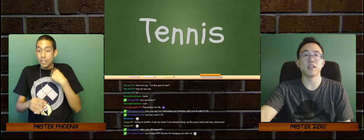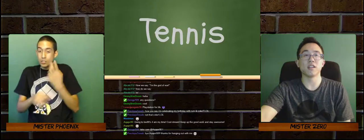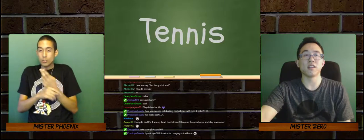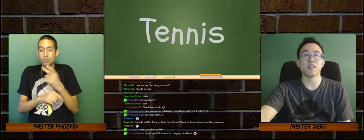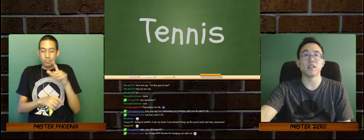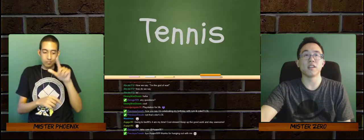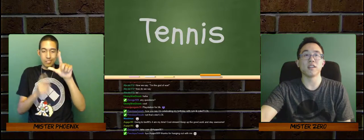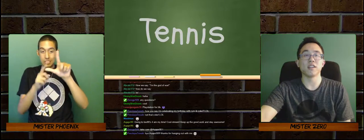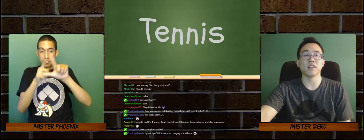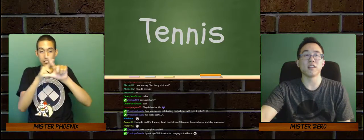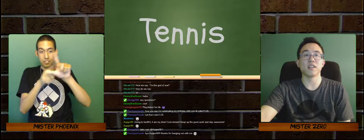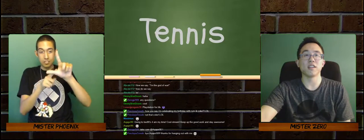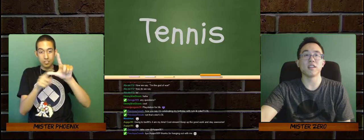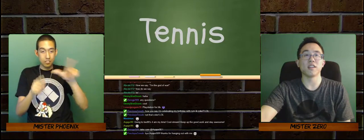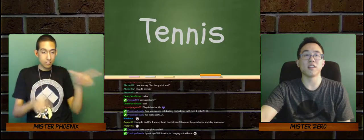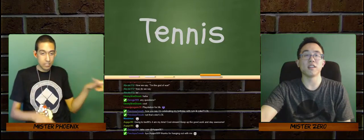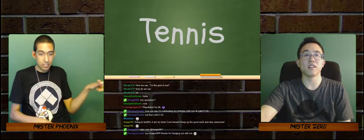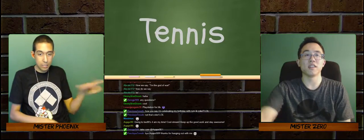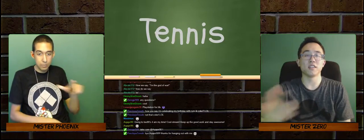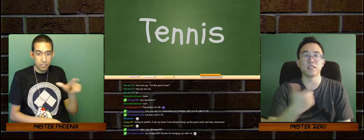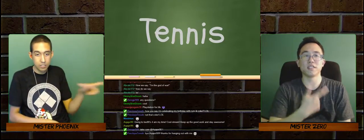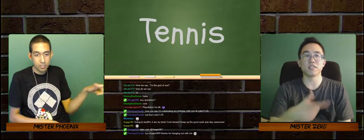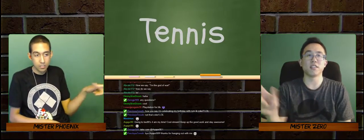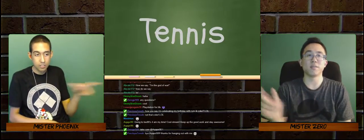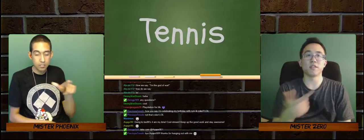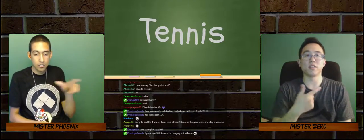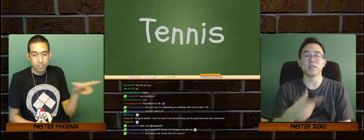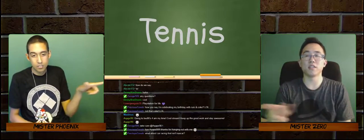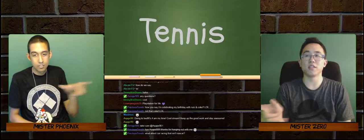I use this table tennis.